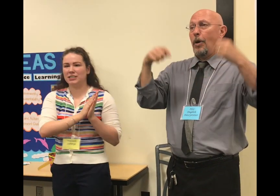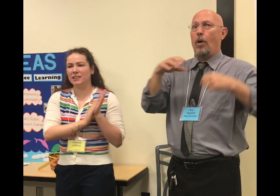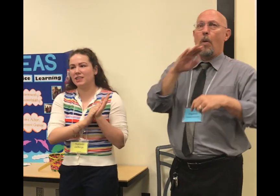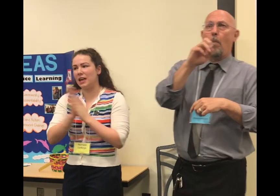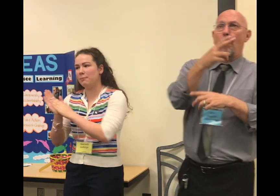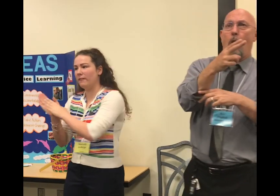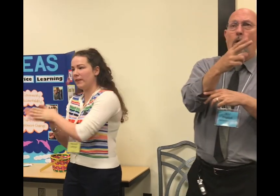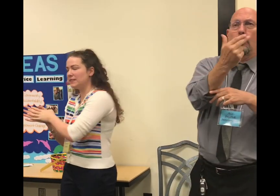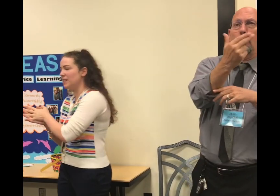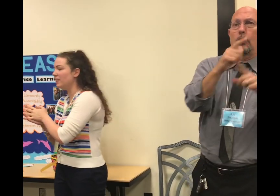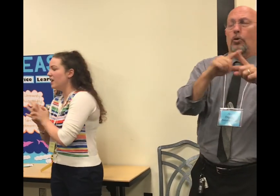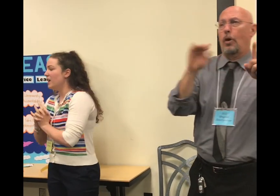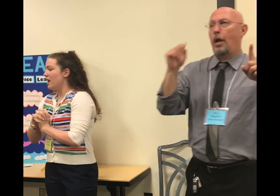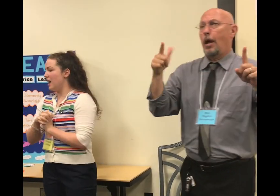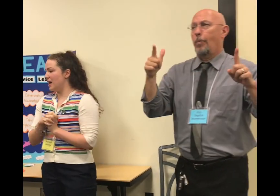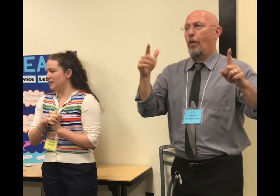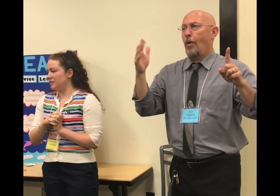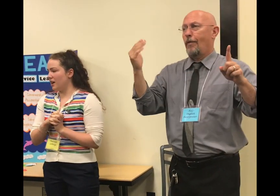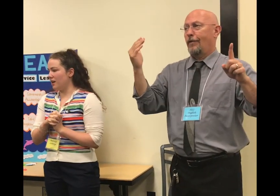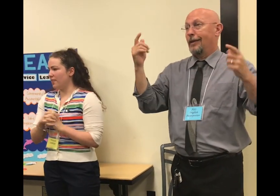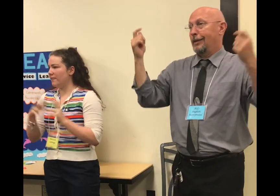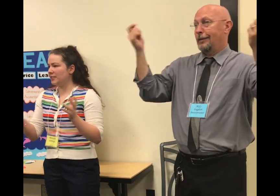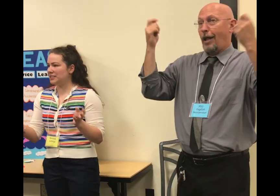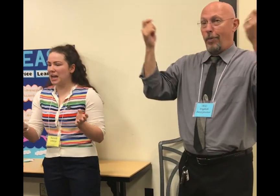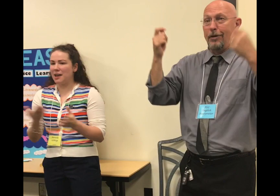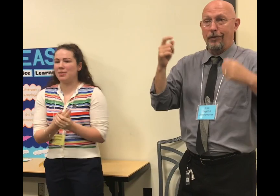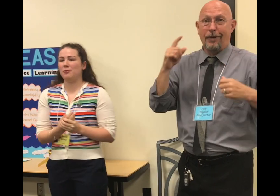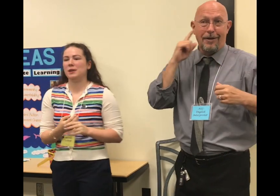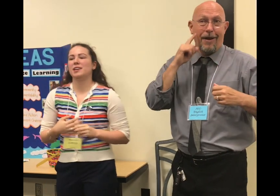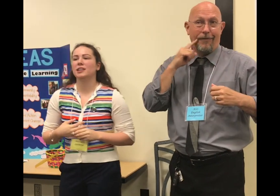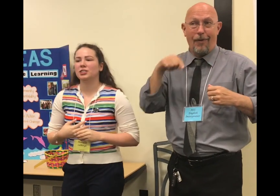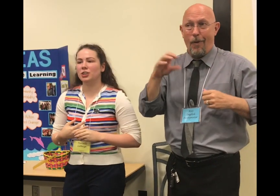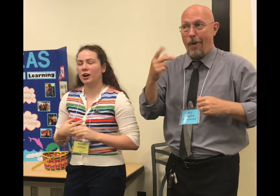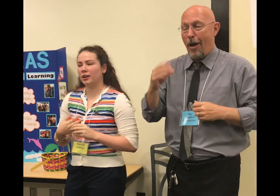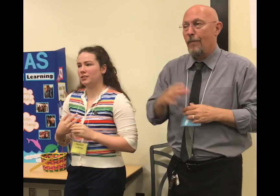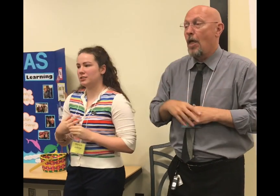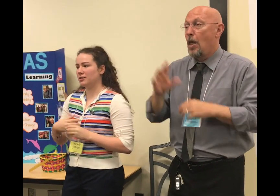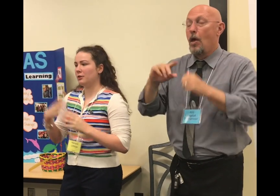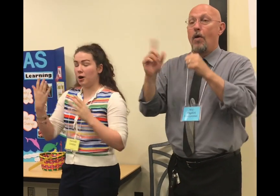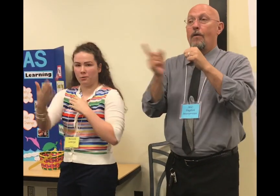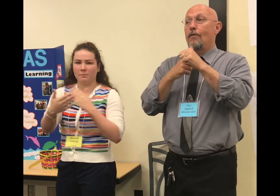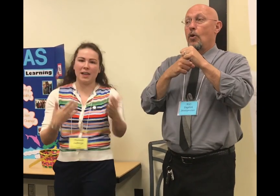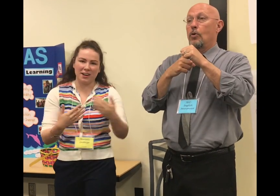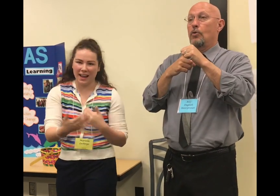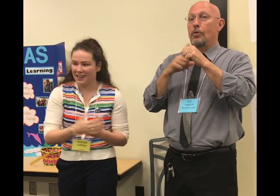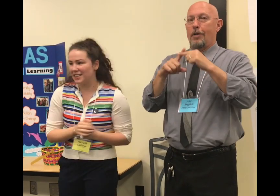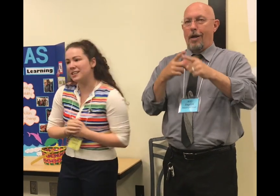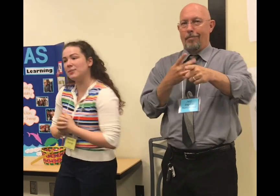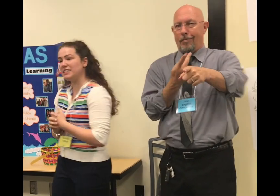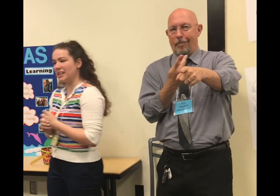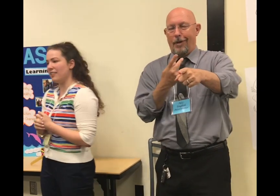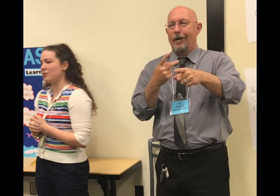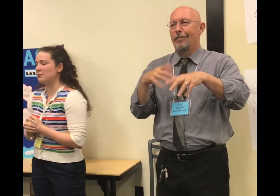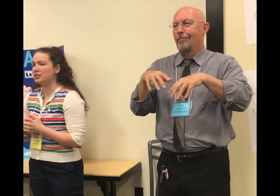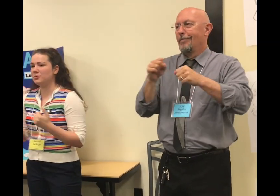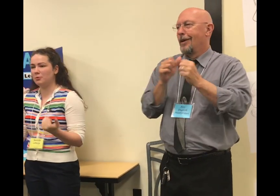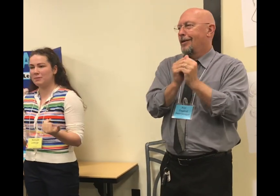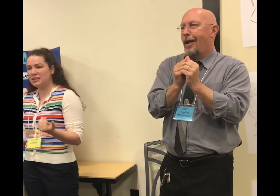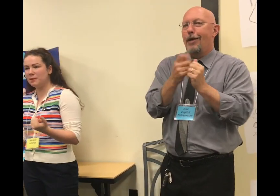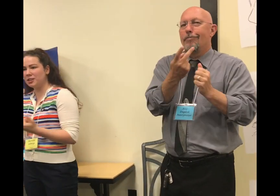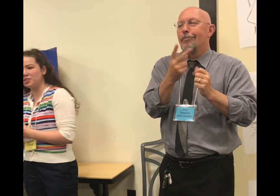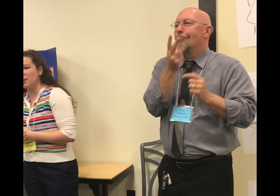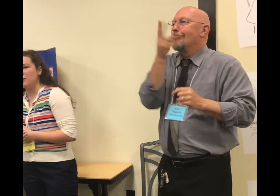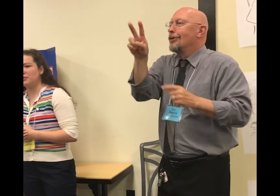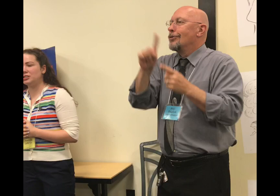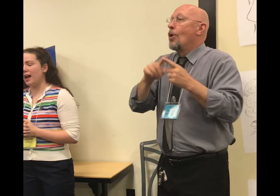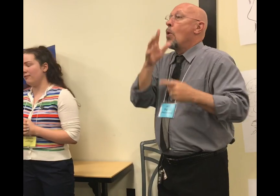March 13th to April 15th. And the first time that we talked, or Dawn and I did something together, we went to a